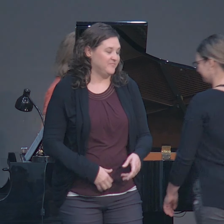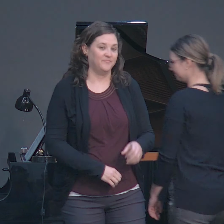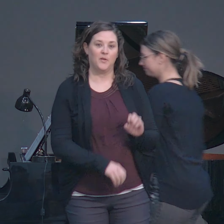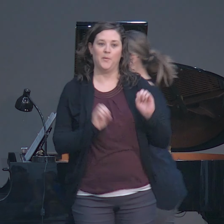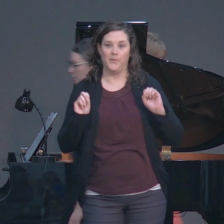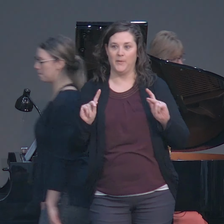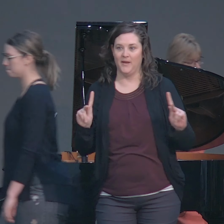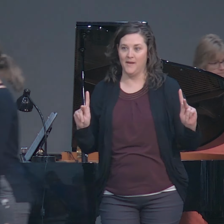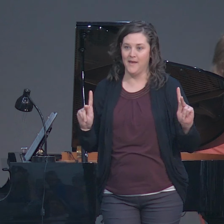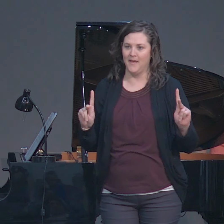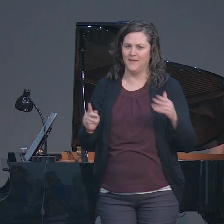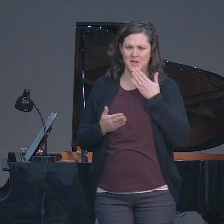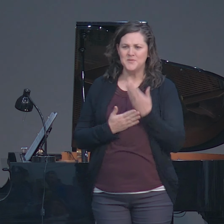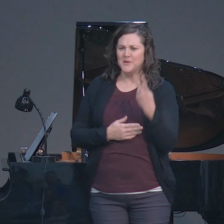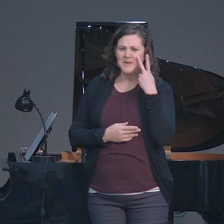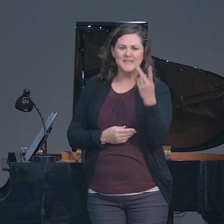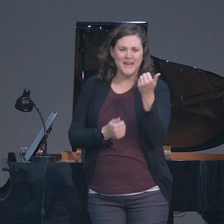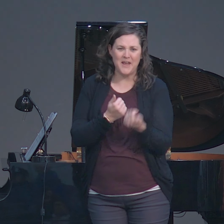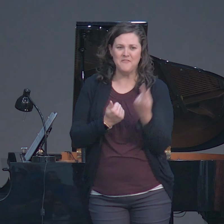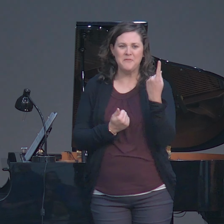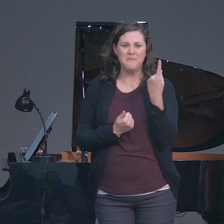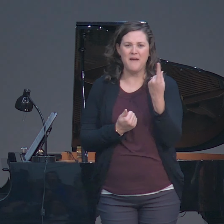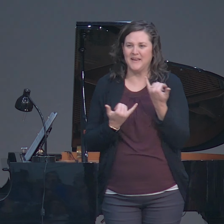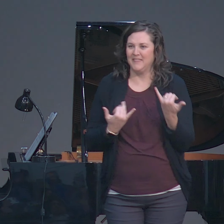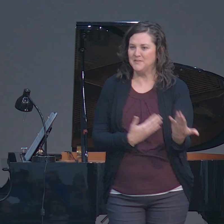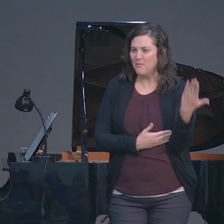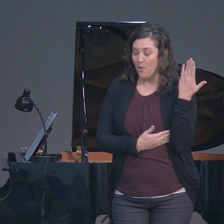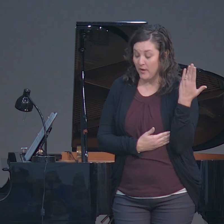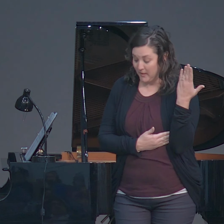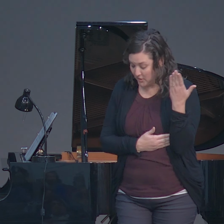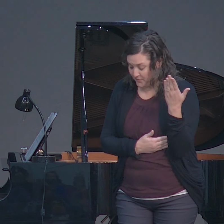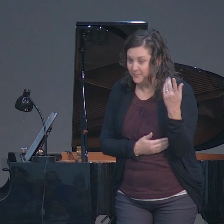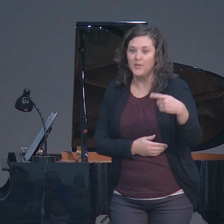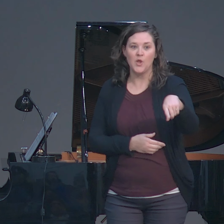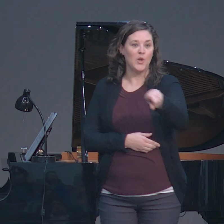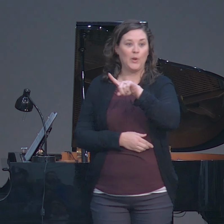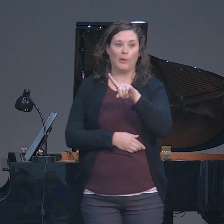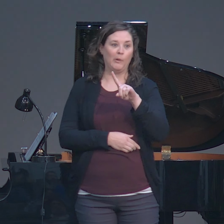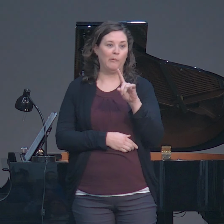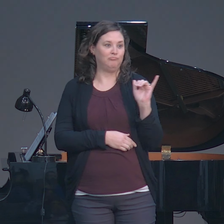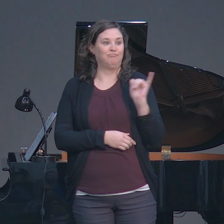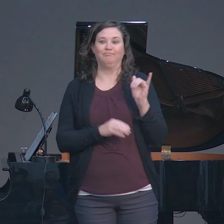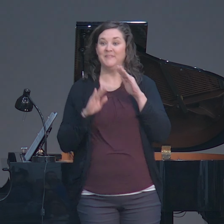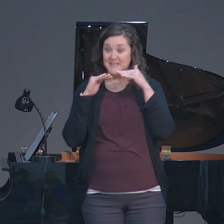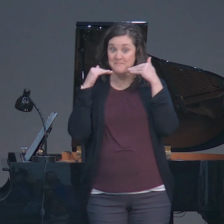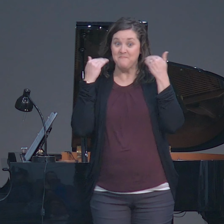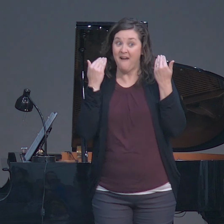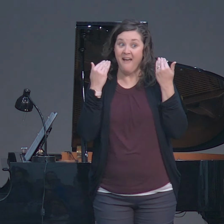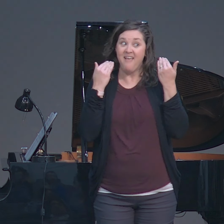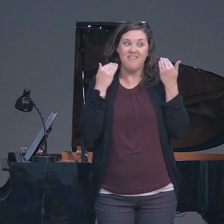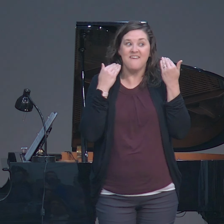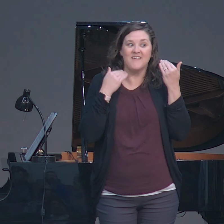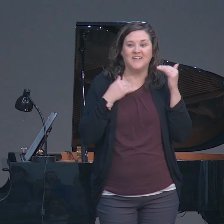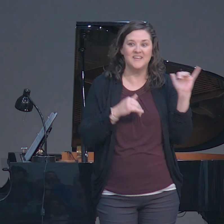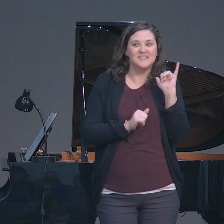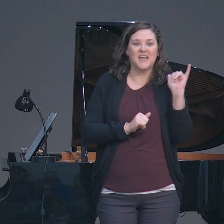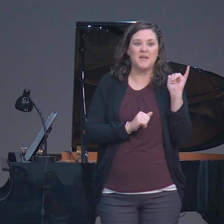Right. It's good to see all of you this morning. You're just as smiley in hour number two as they were in hour number